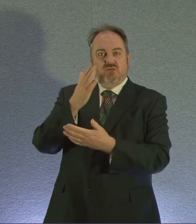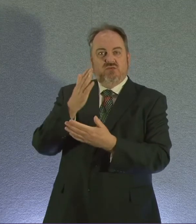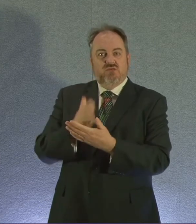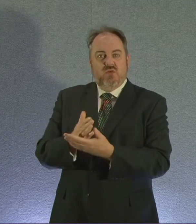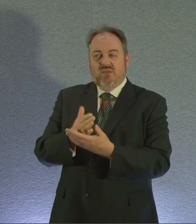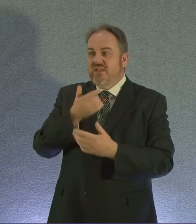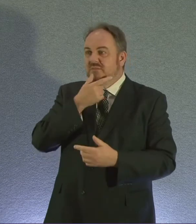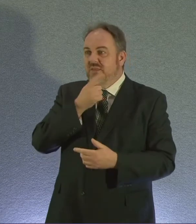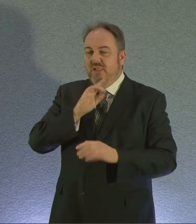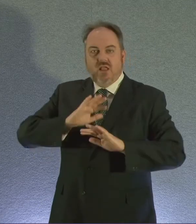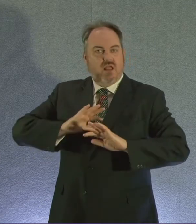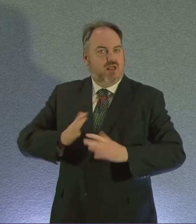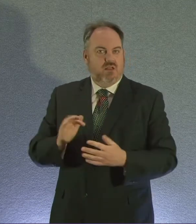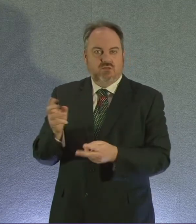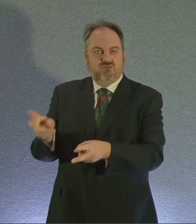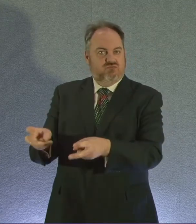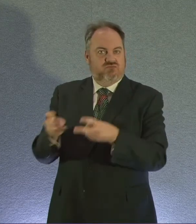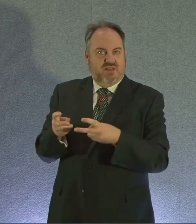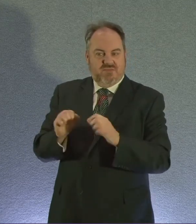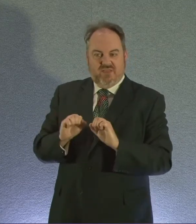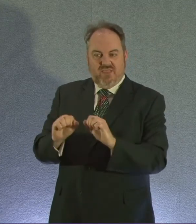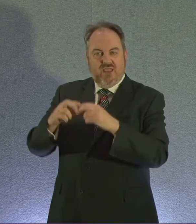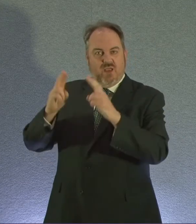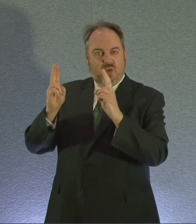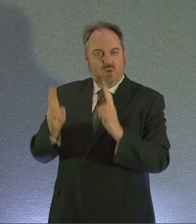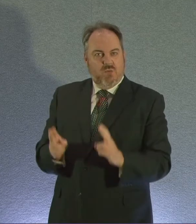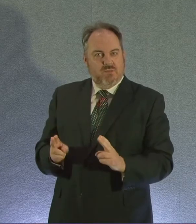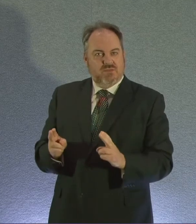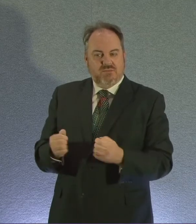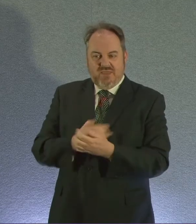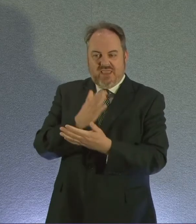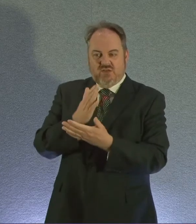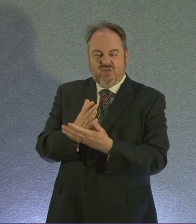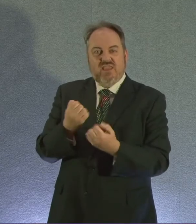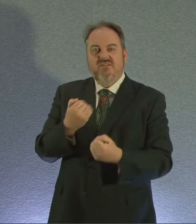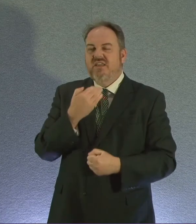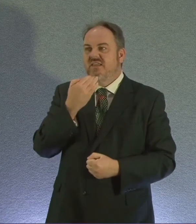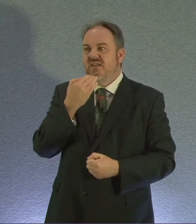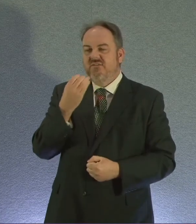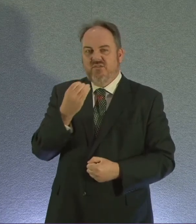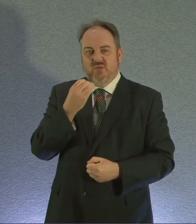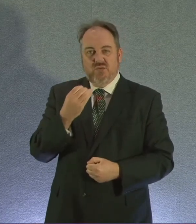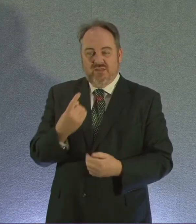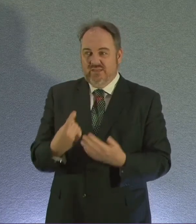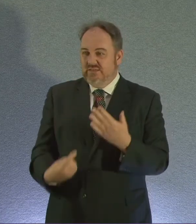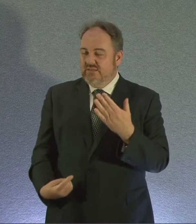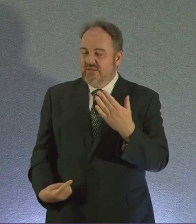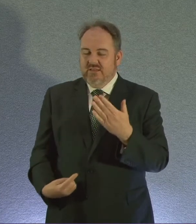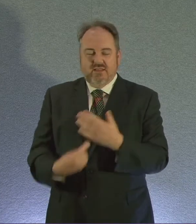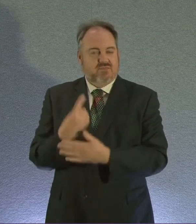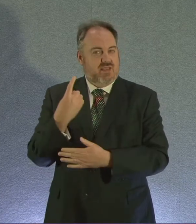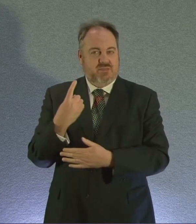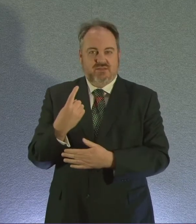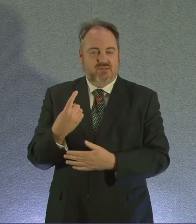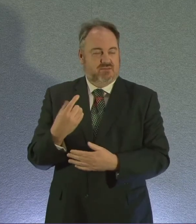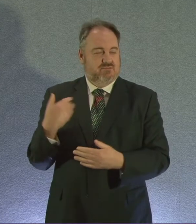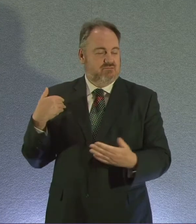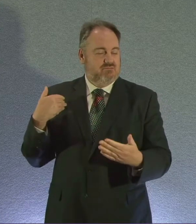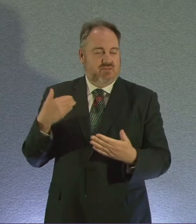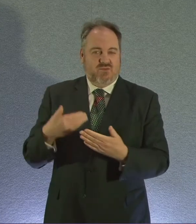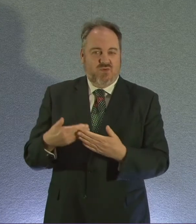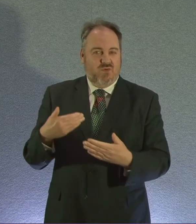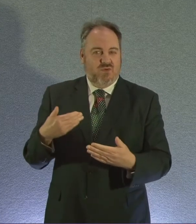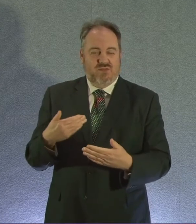get the food and the support. So never in my lifetime have we needed